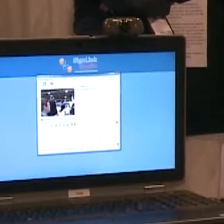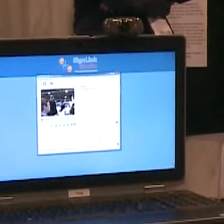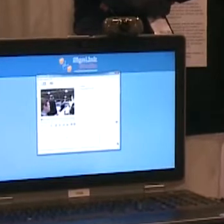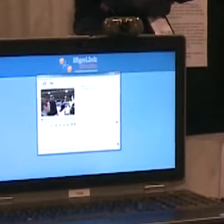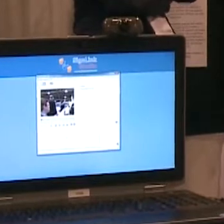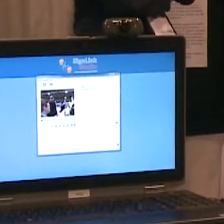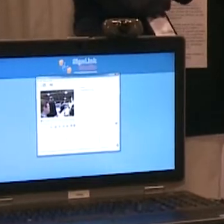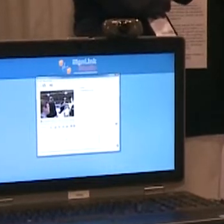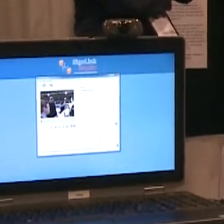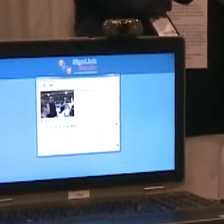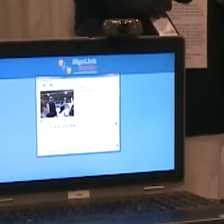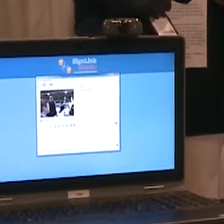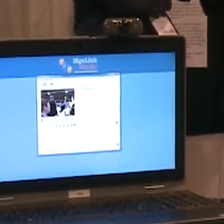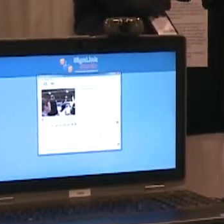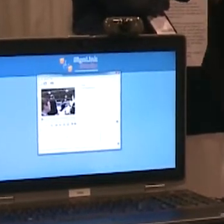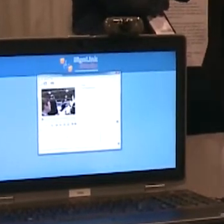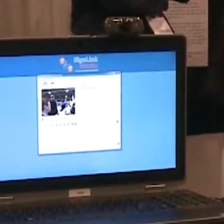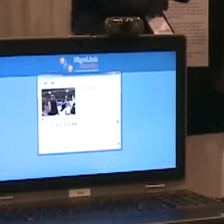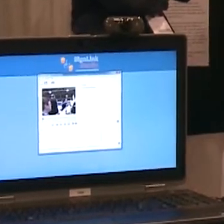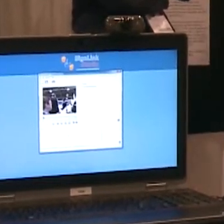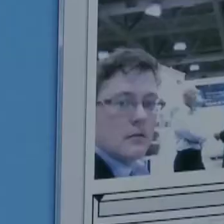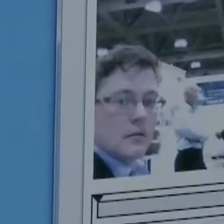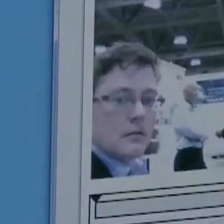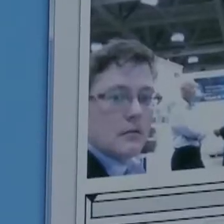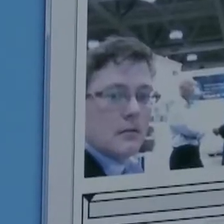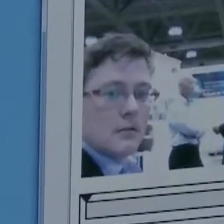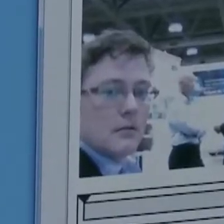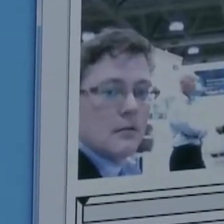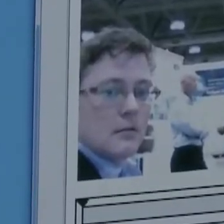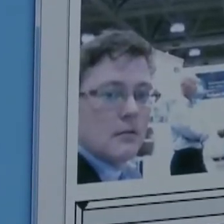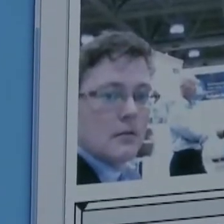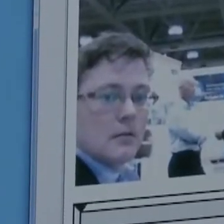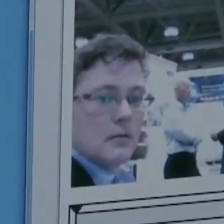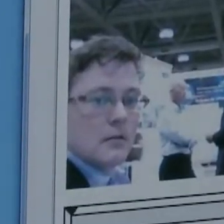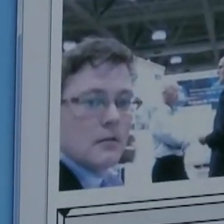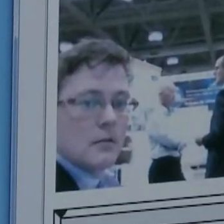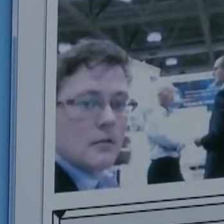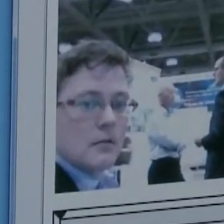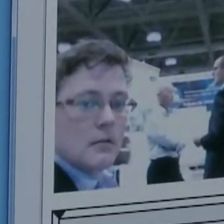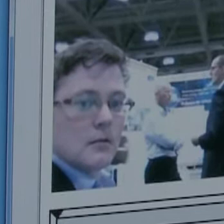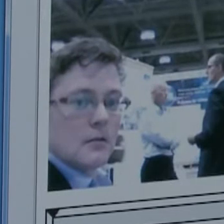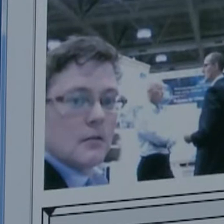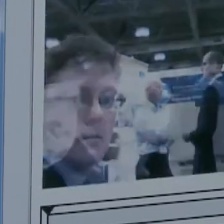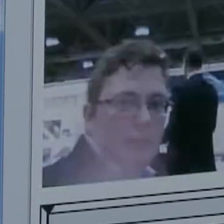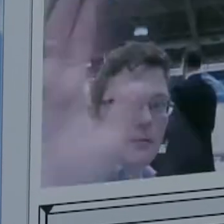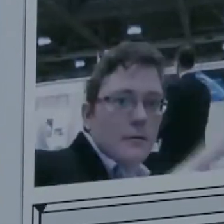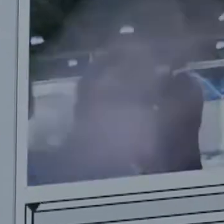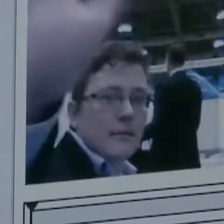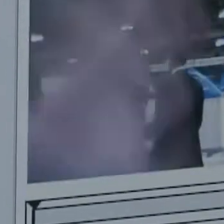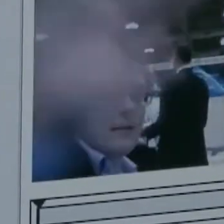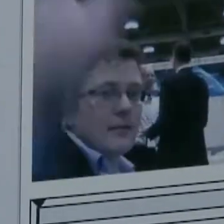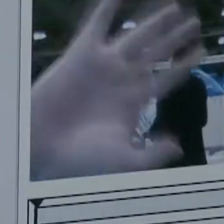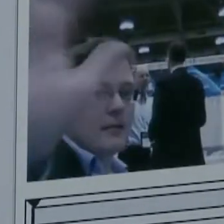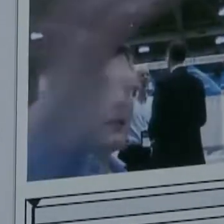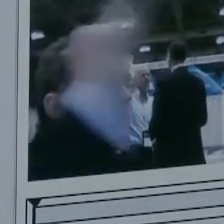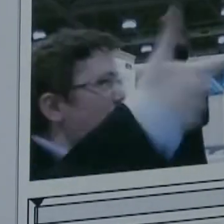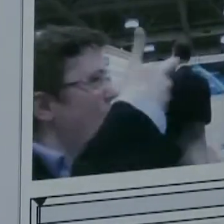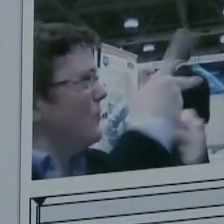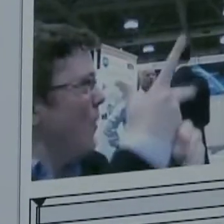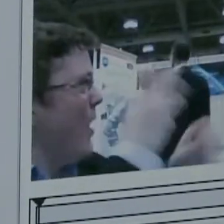an application for software such as this. So this is how you open up the screen that captures from the webcam